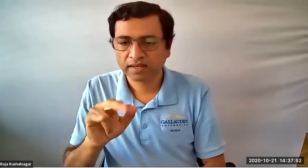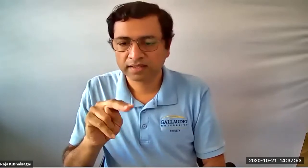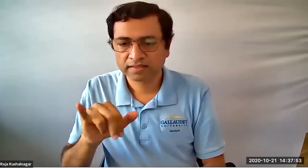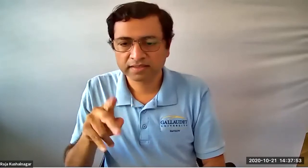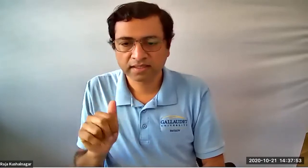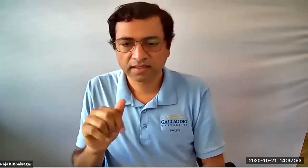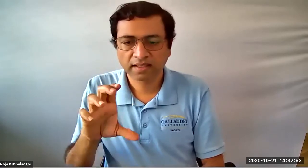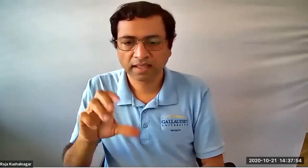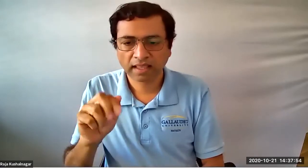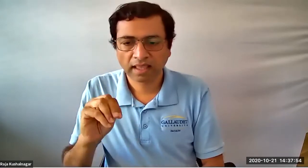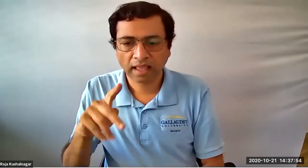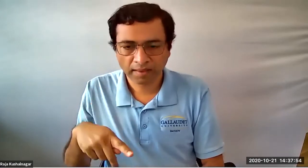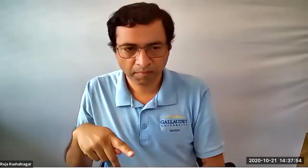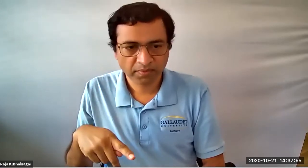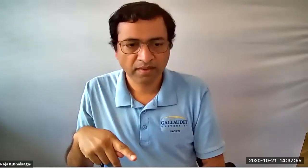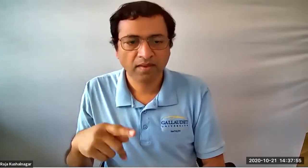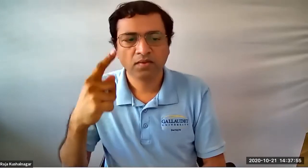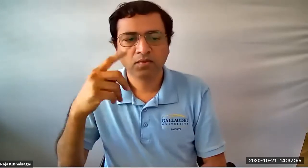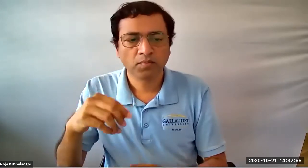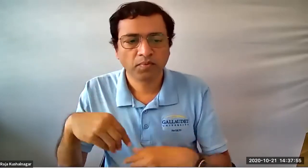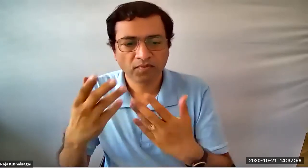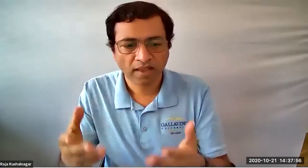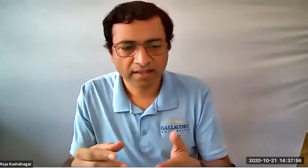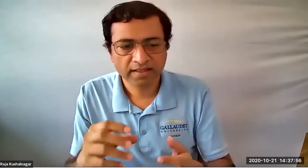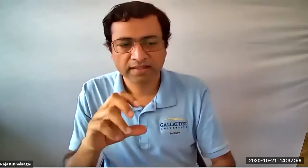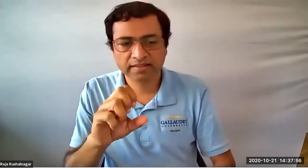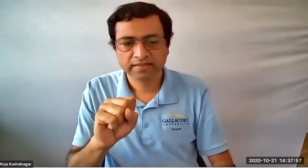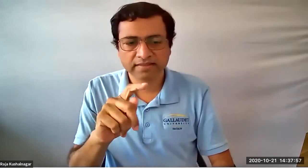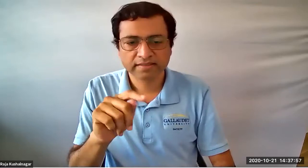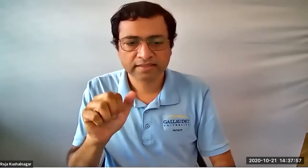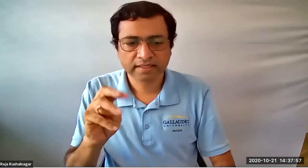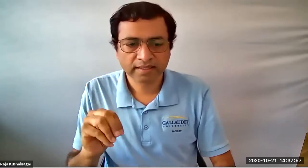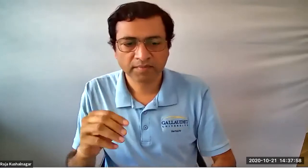She is the co-founder of the Microsoft Ninja Camp,